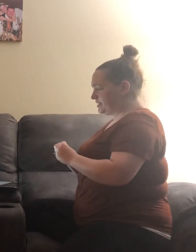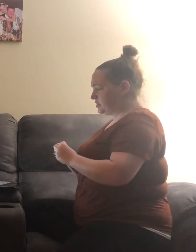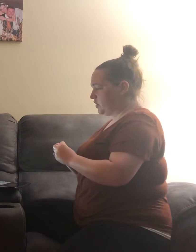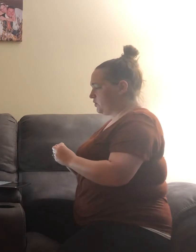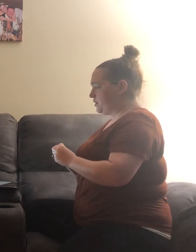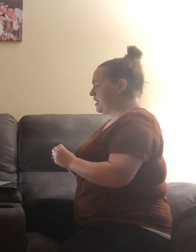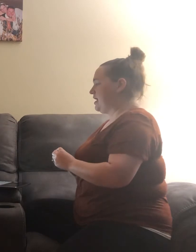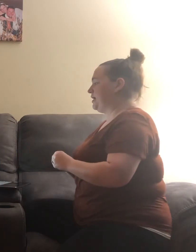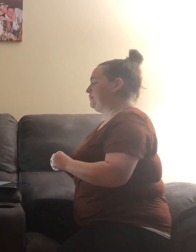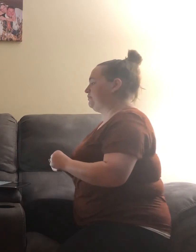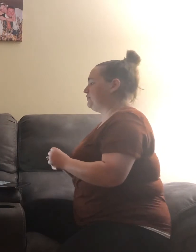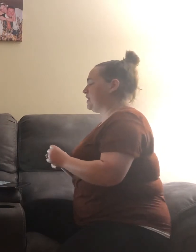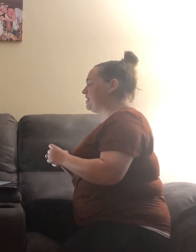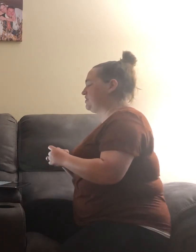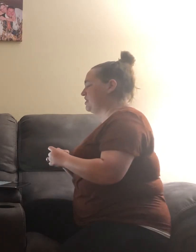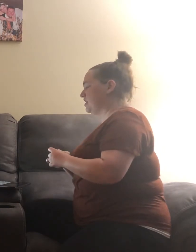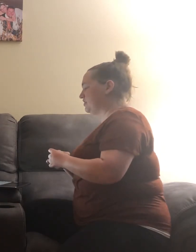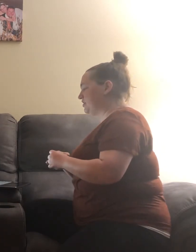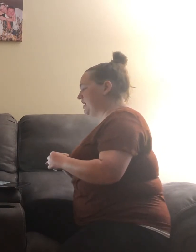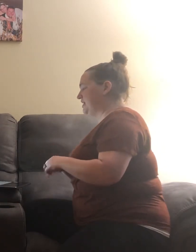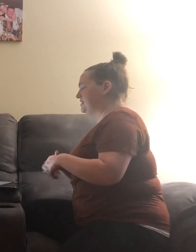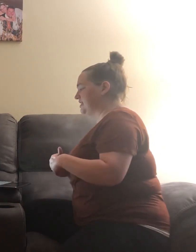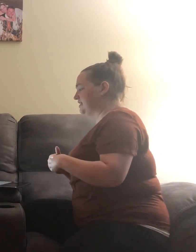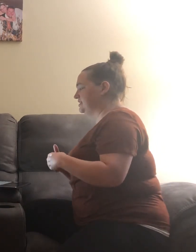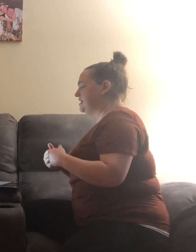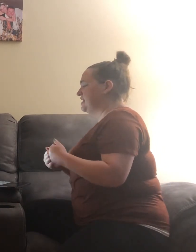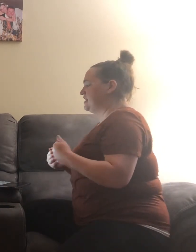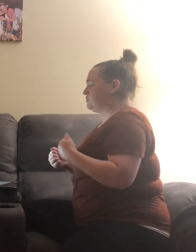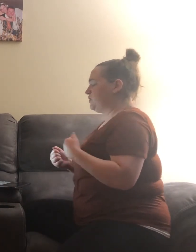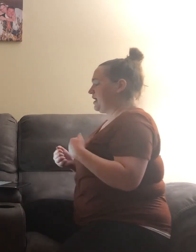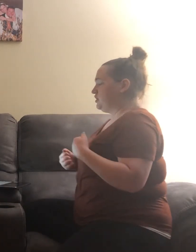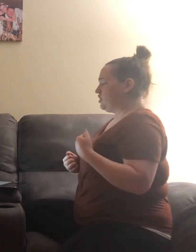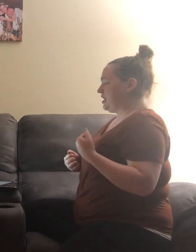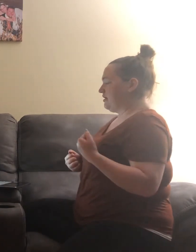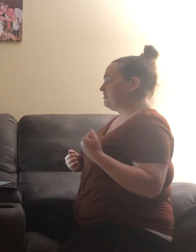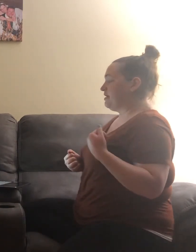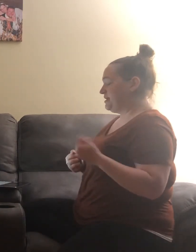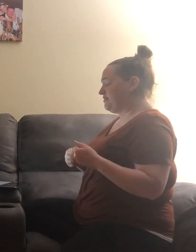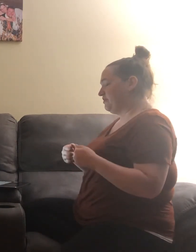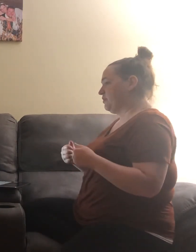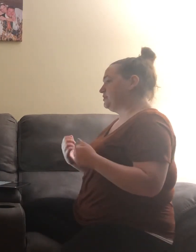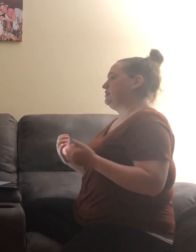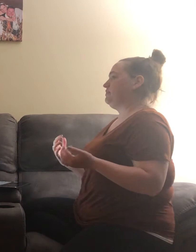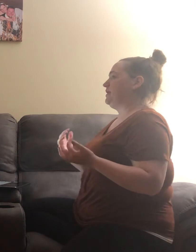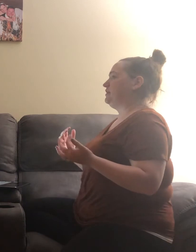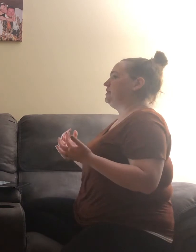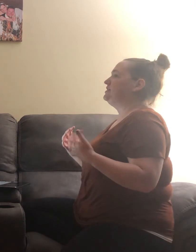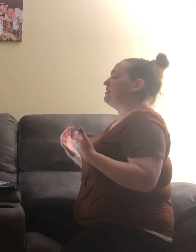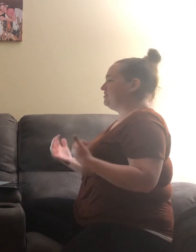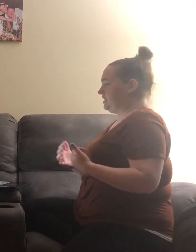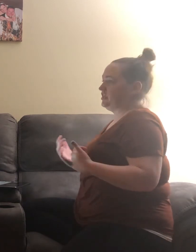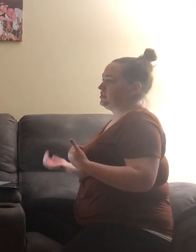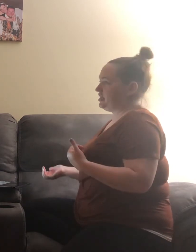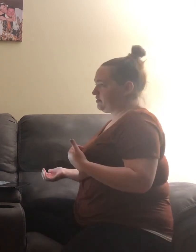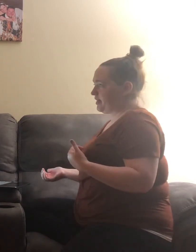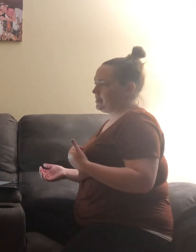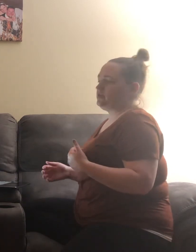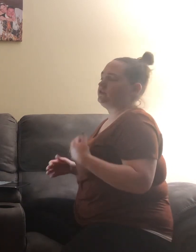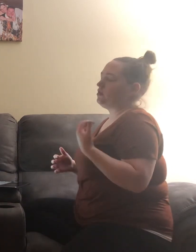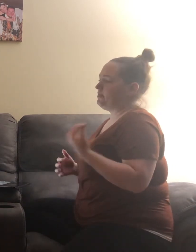zone, anything under 86 is when, for that peak flow, is when you want to definitely initiate the red. And you'll know based on